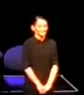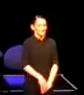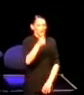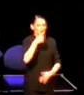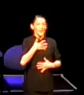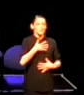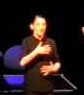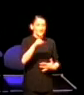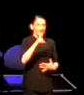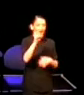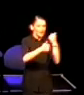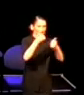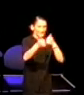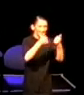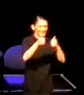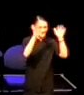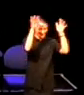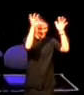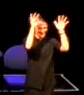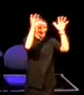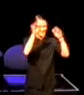Breathe now, you did it. Congratulations.